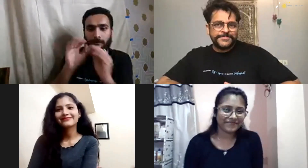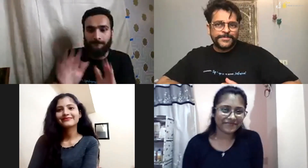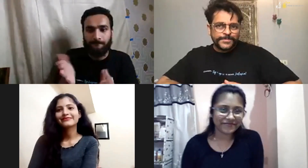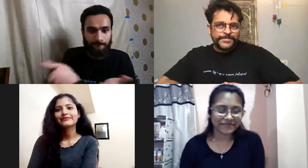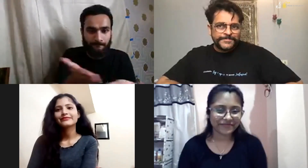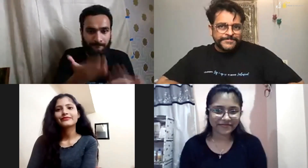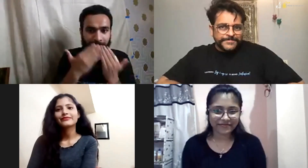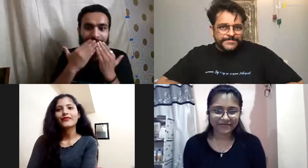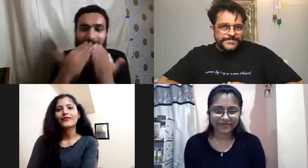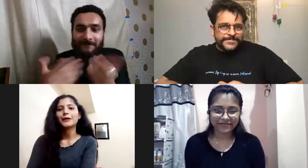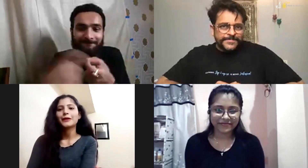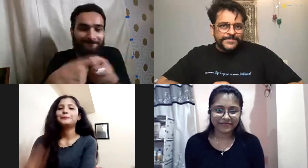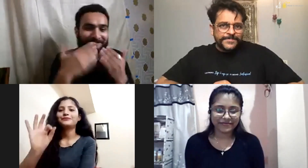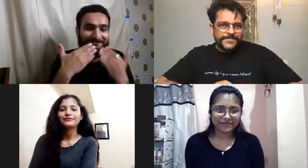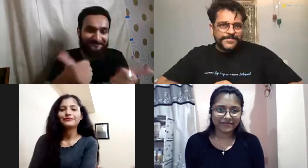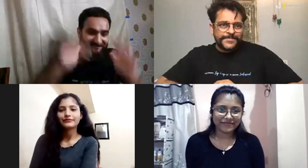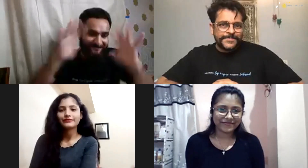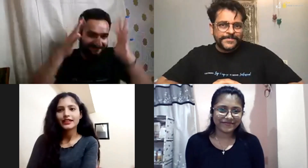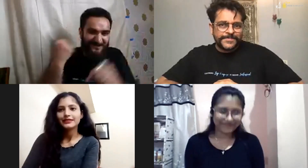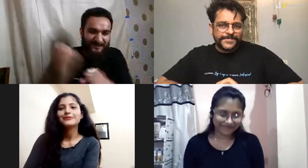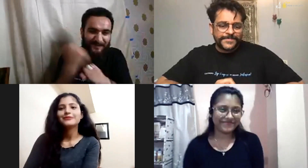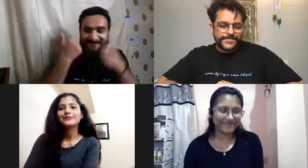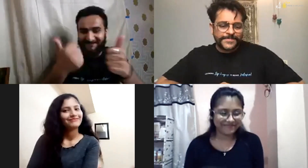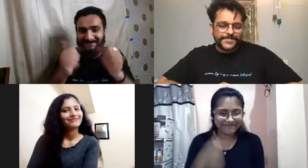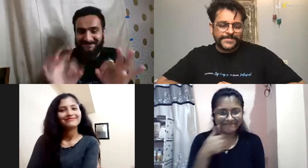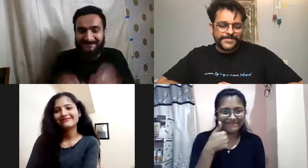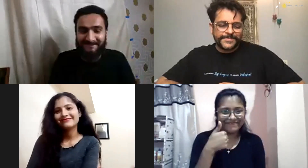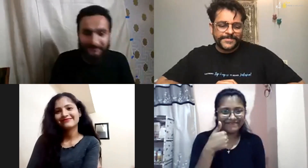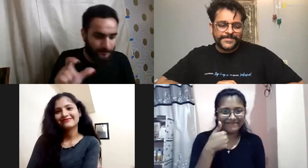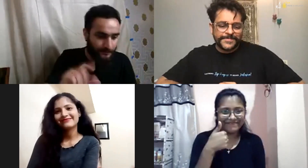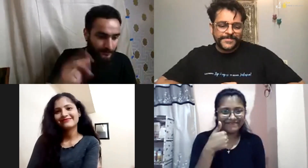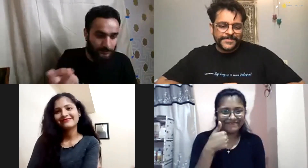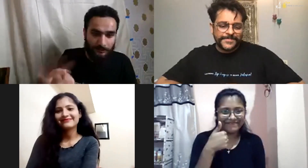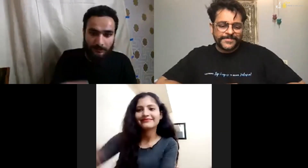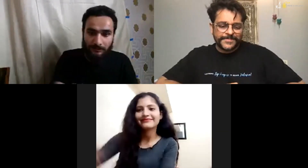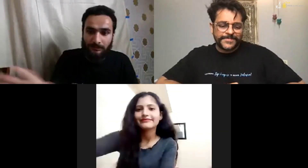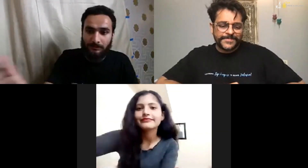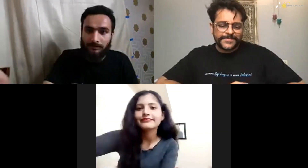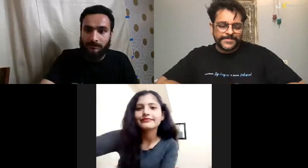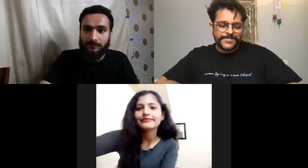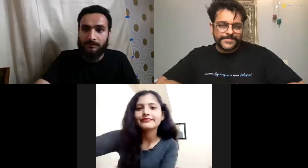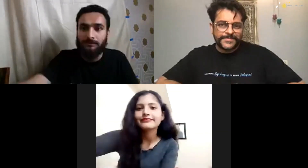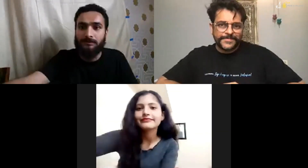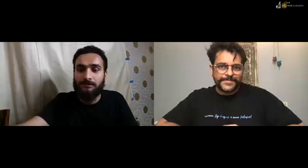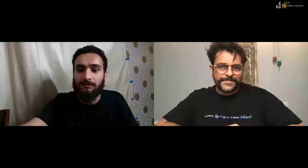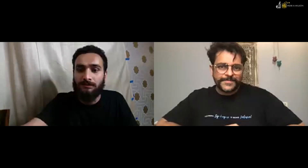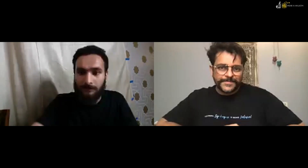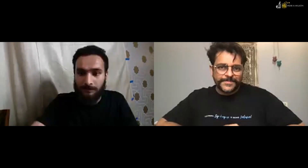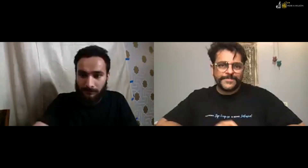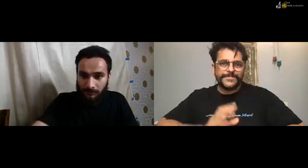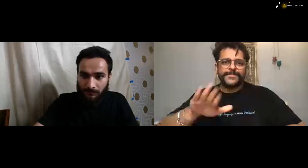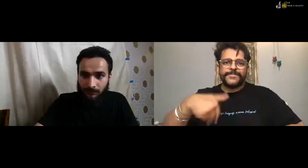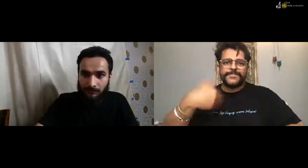everyone. And if you have, we'll have more people on board. Thank you so much. You're working very hard. Thanks a lot.